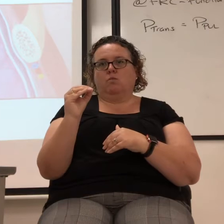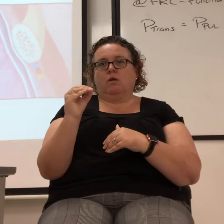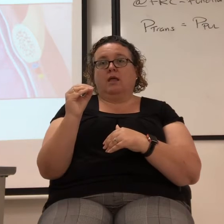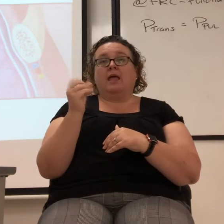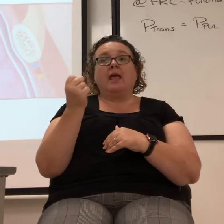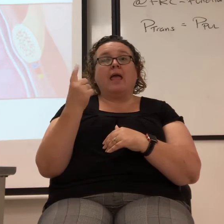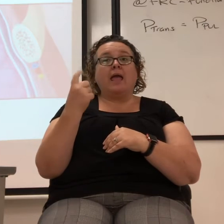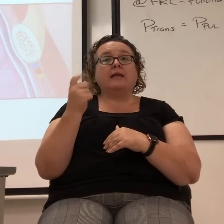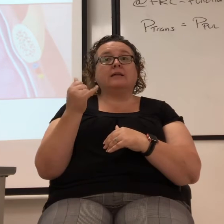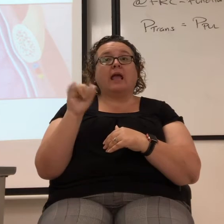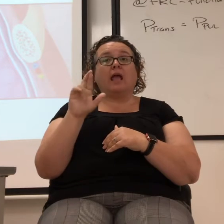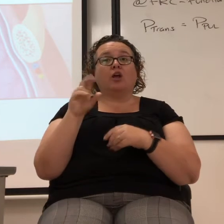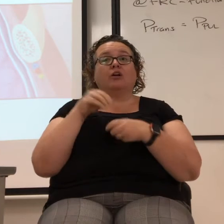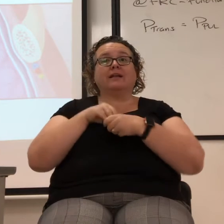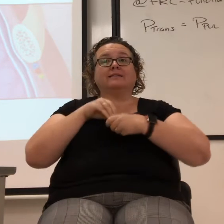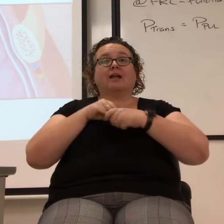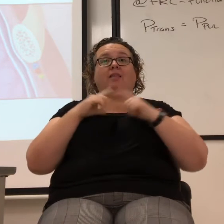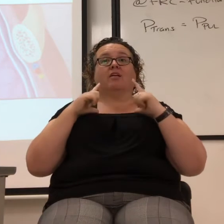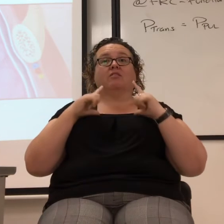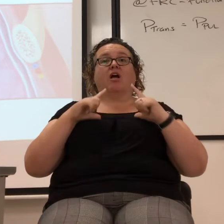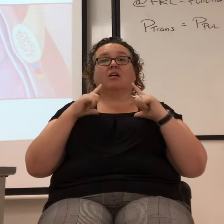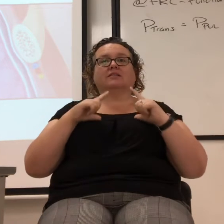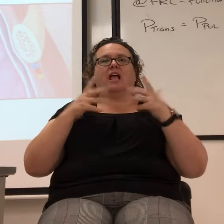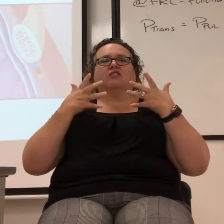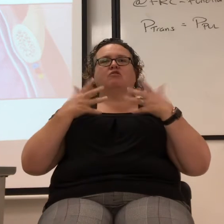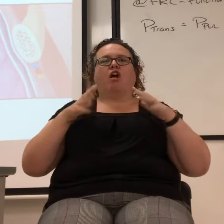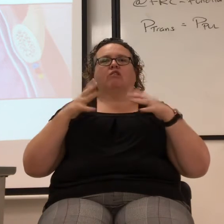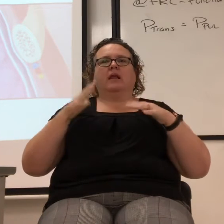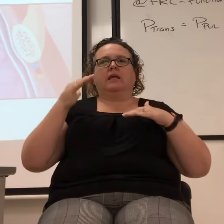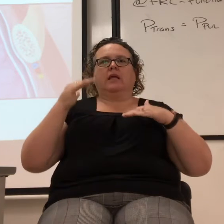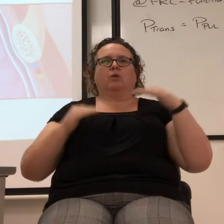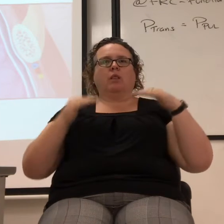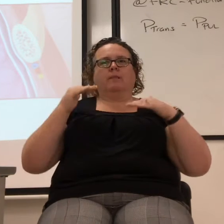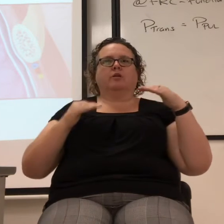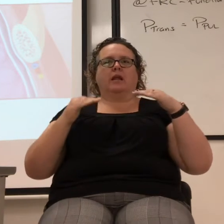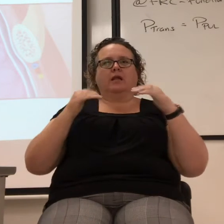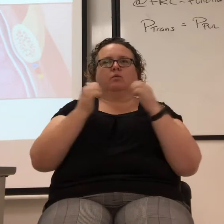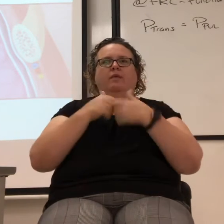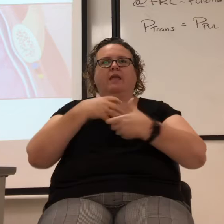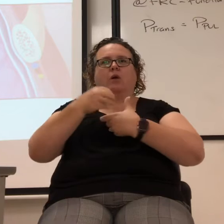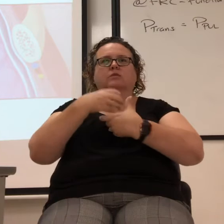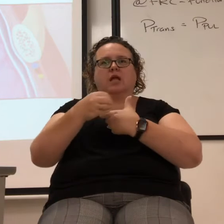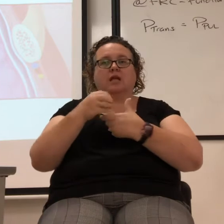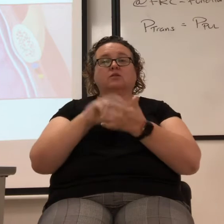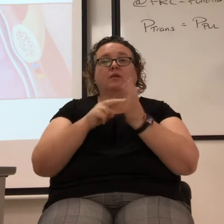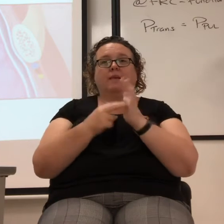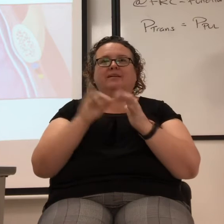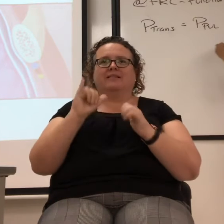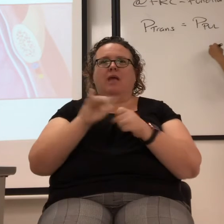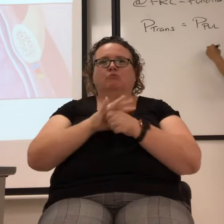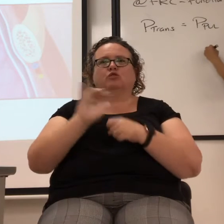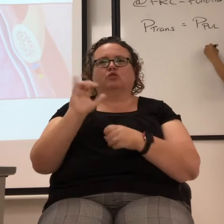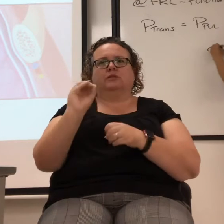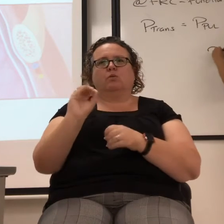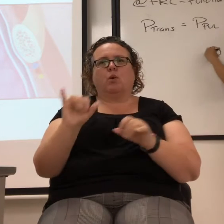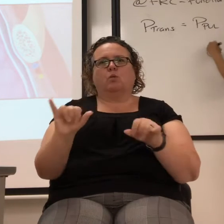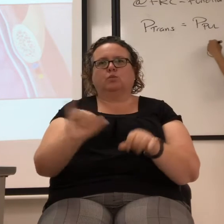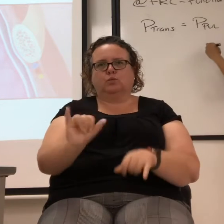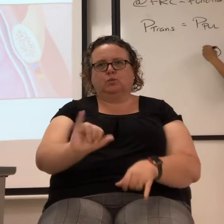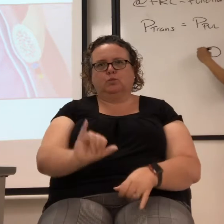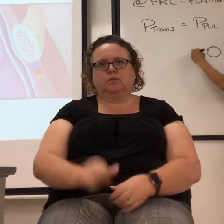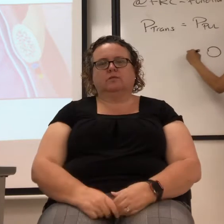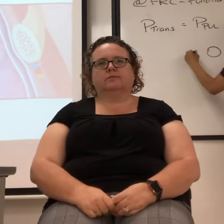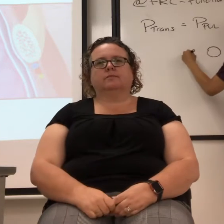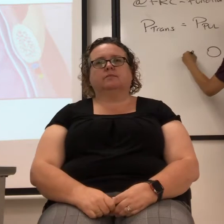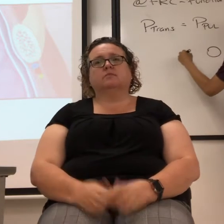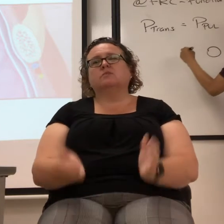and air inside the lungs has already equilibrated with the outside, so that pressure is zero. So again,